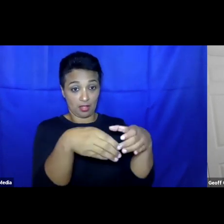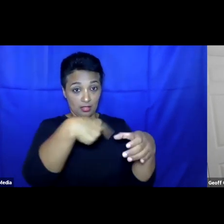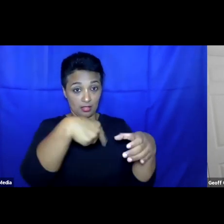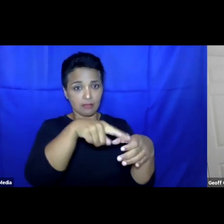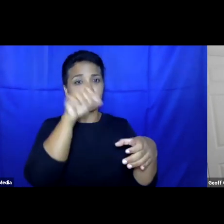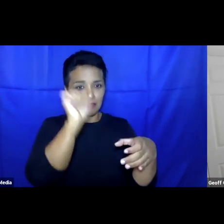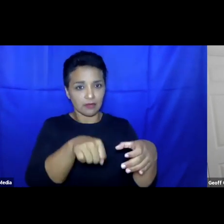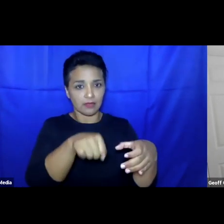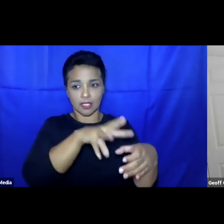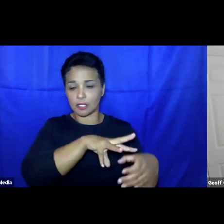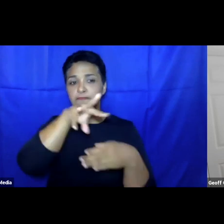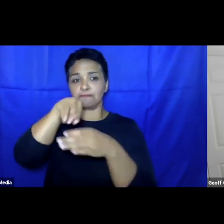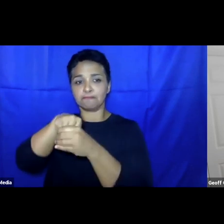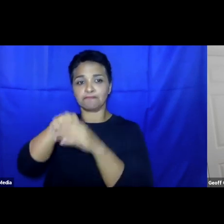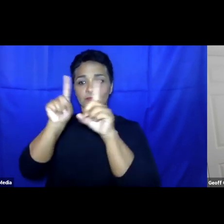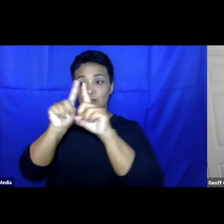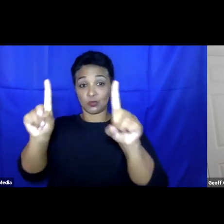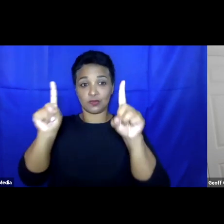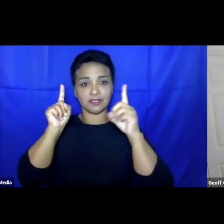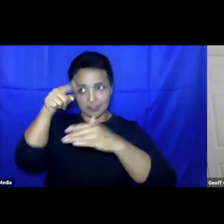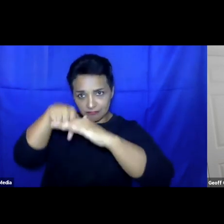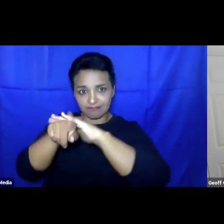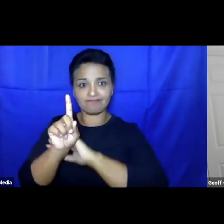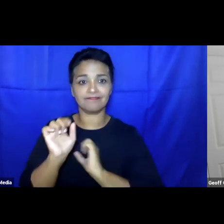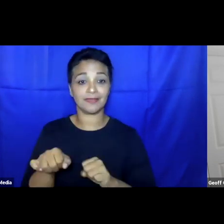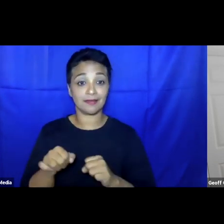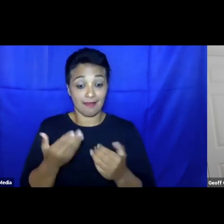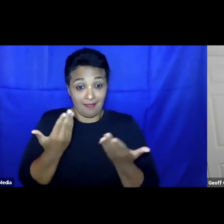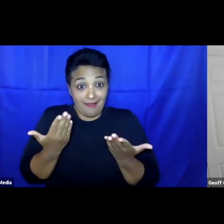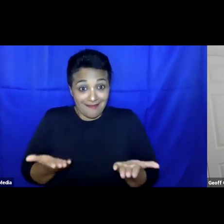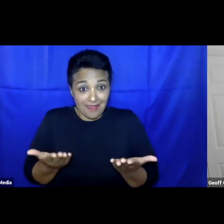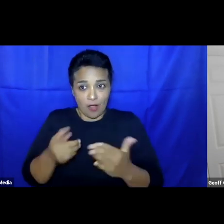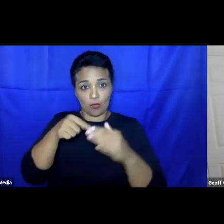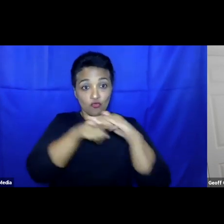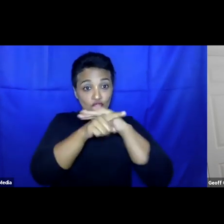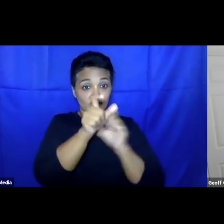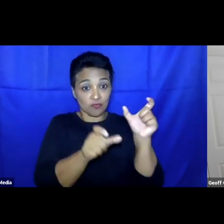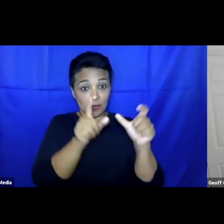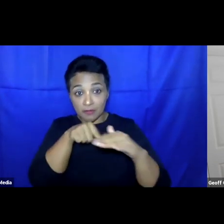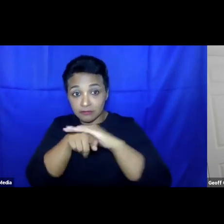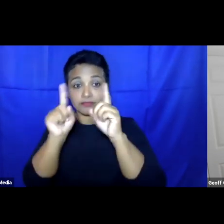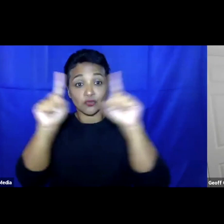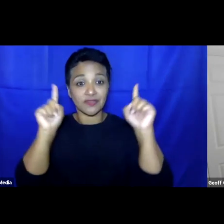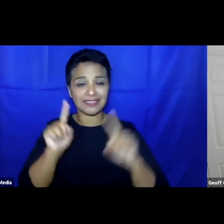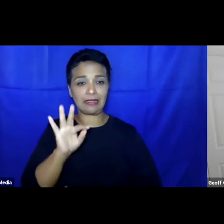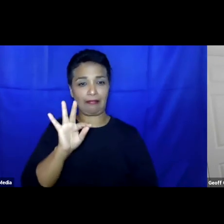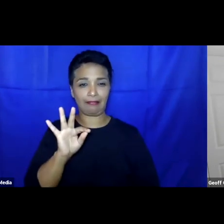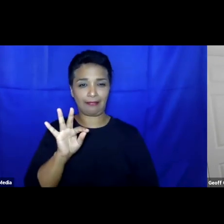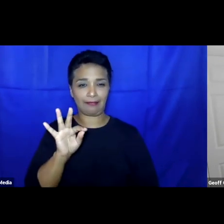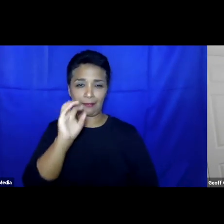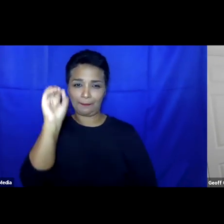in university level education. Currently, it's 3%. By 2030, the aim is for it to be at